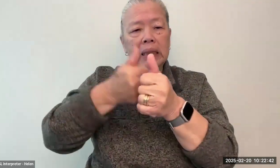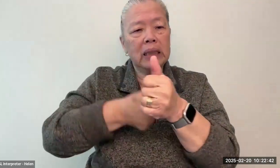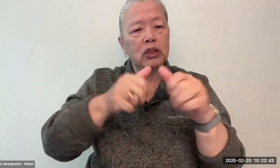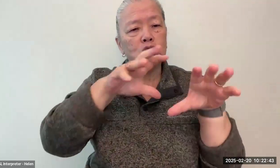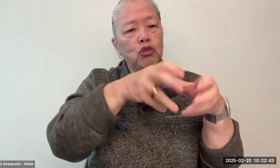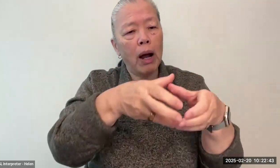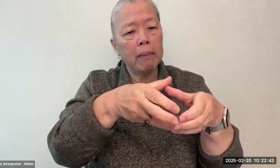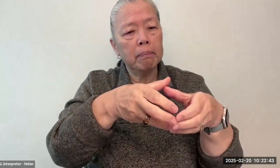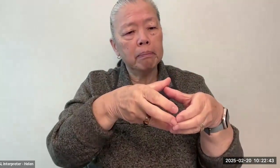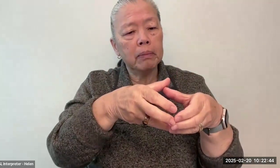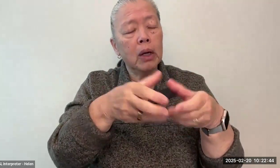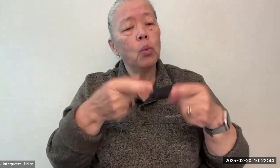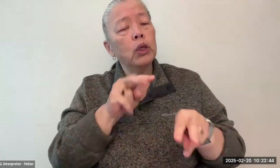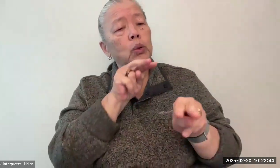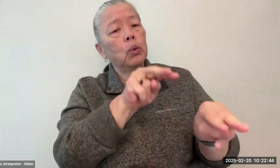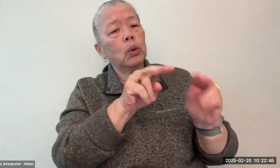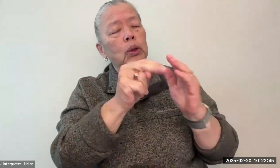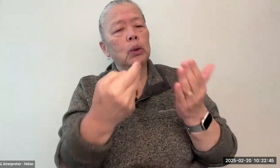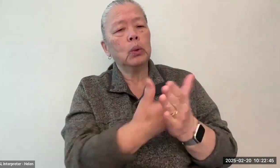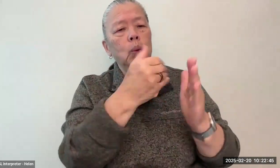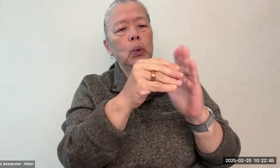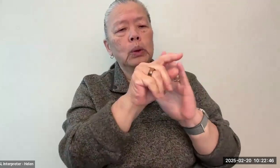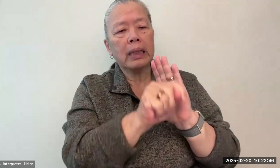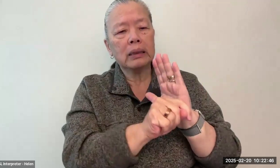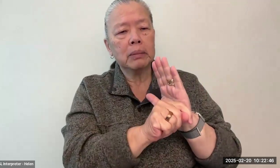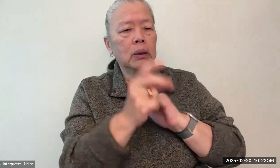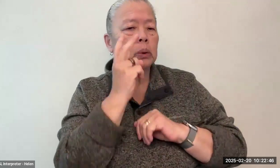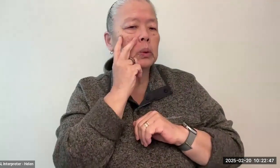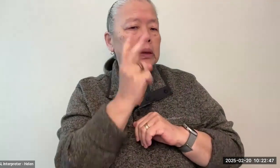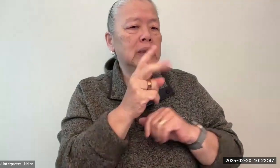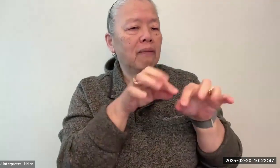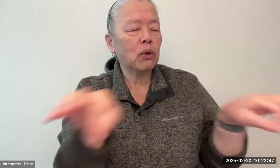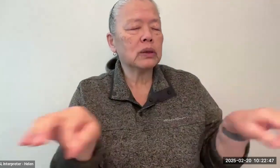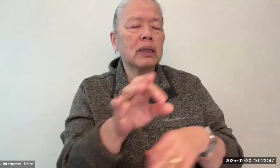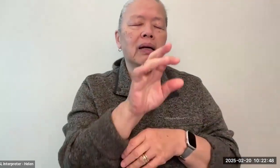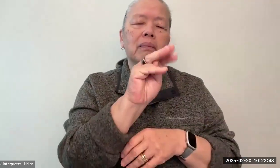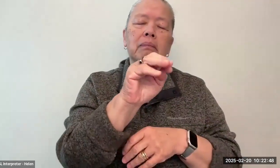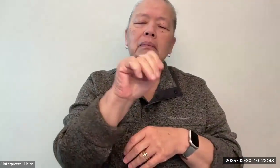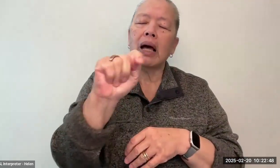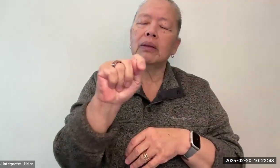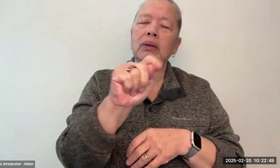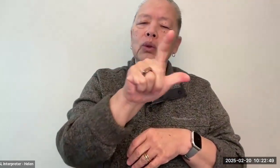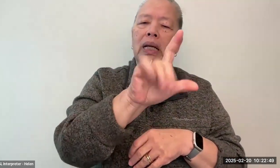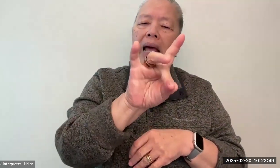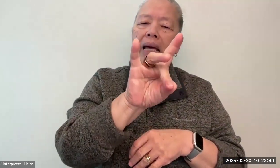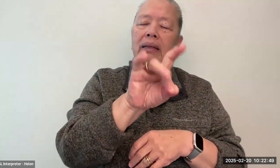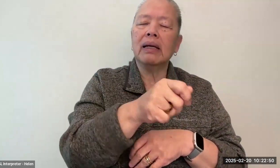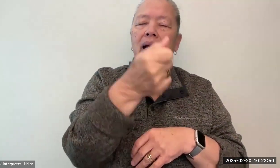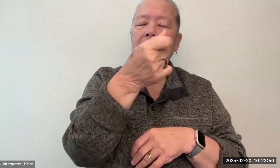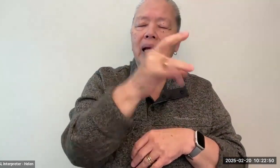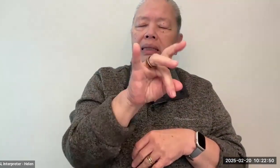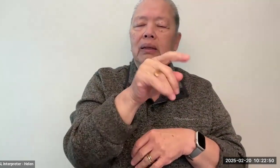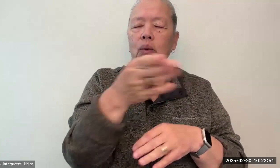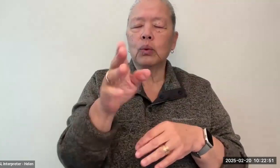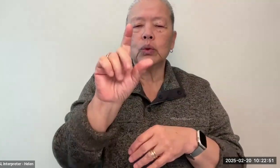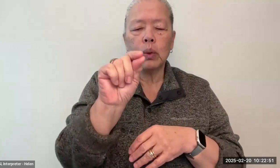to the New Testament, we see repeatedly in such verses as Matthew chapter 28, verses 18 through 20,